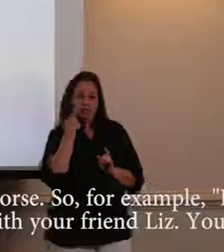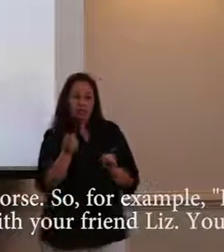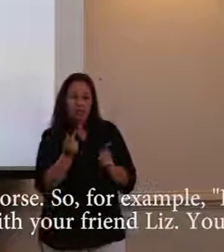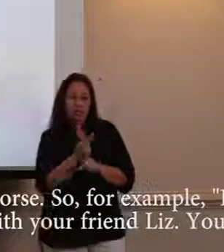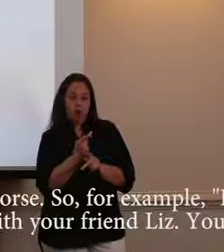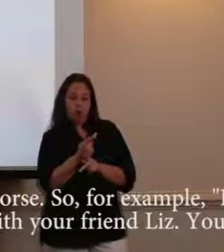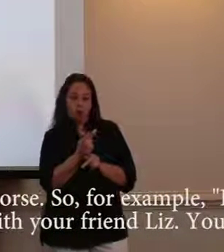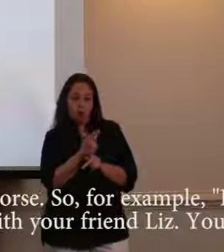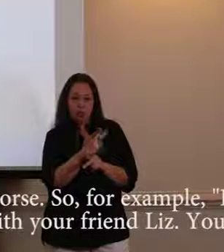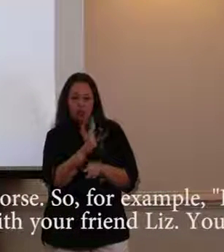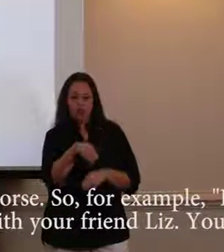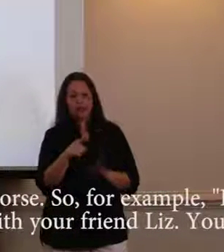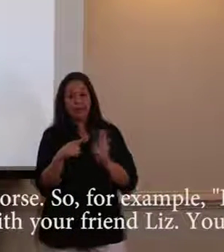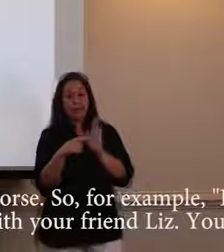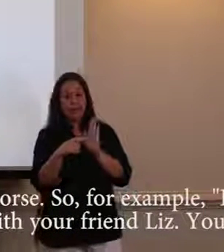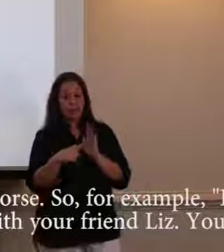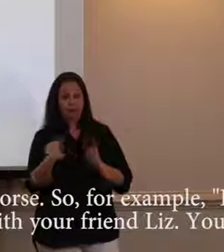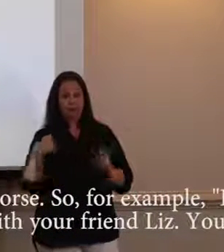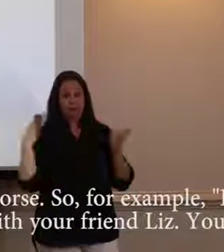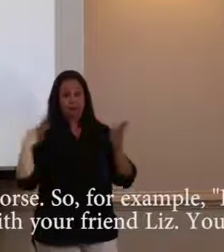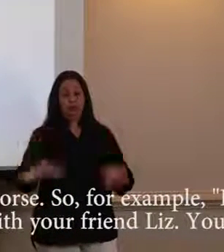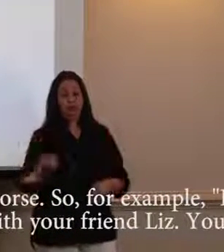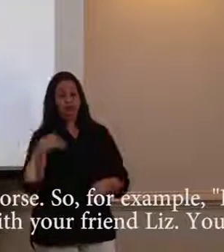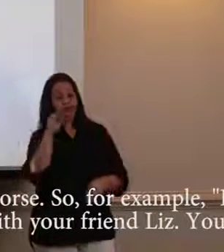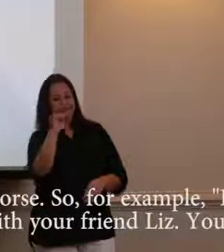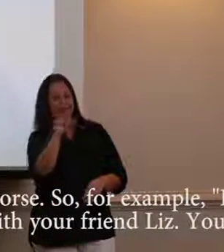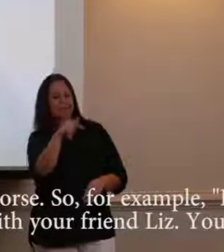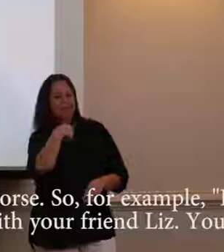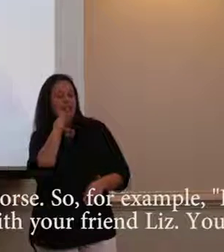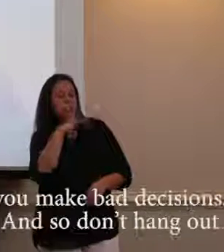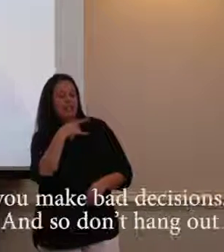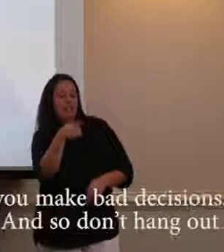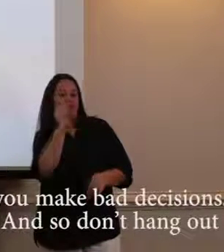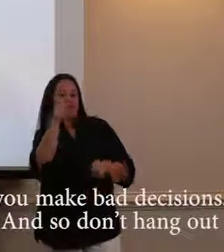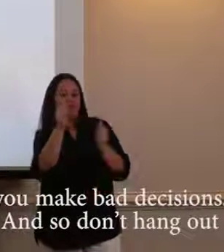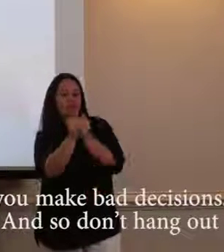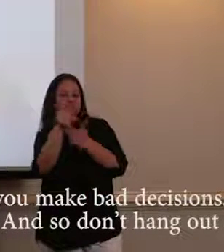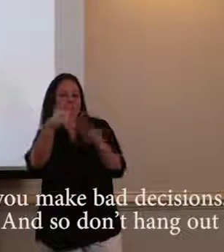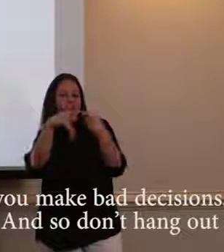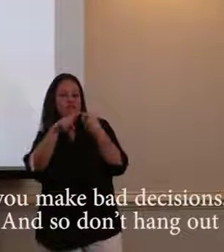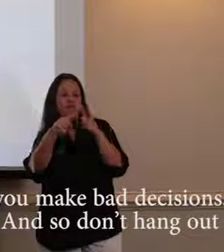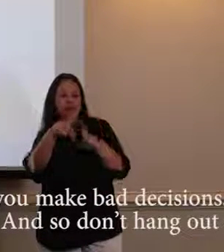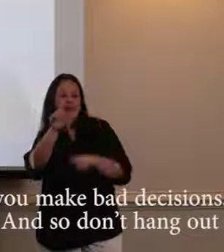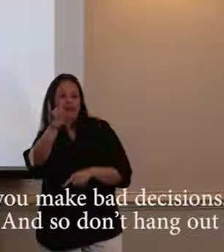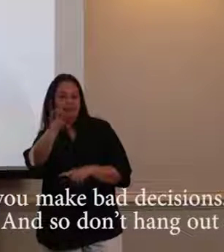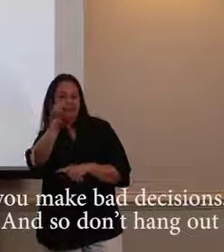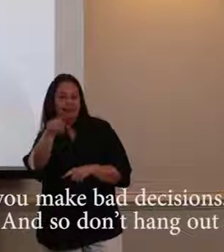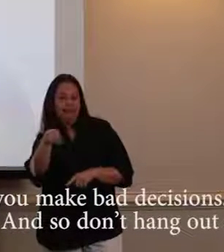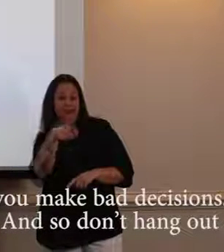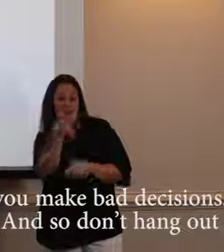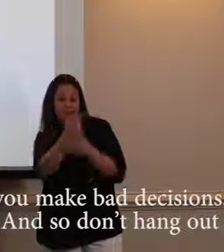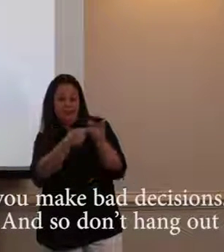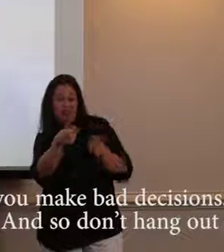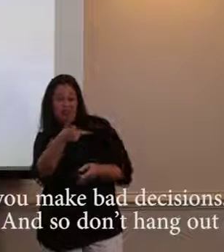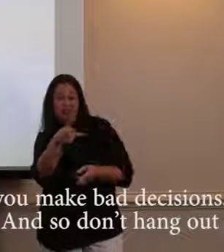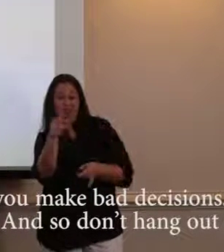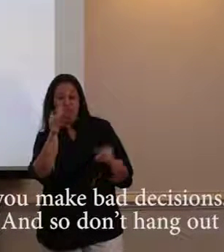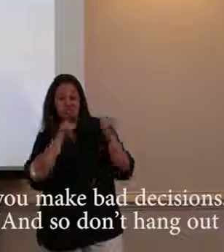example, I don't like when you go out with your friend Liz, you guys get drunk together and you make bad decisions,